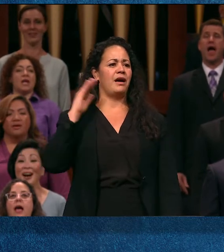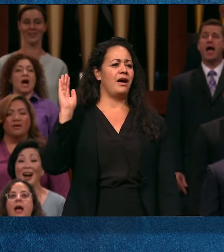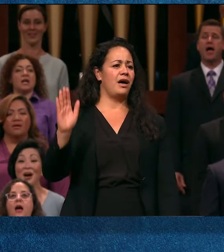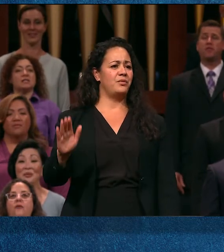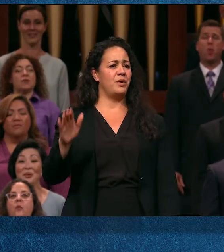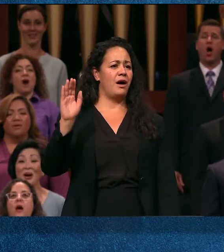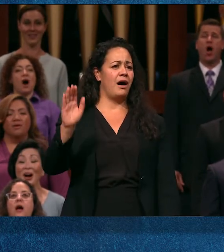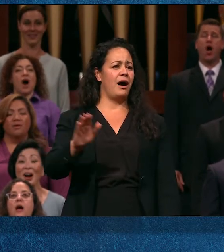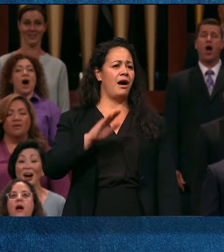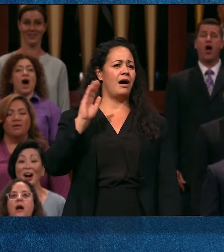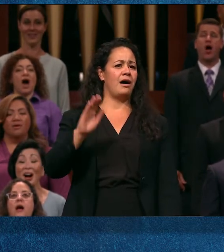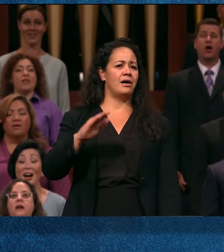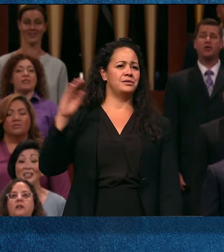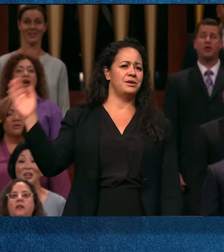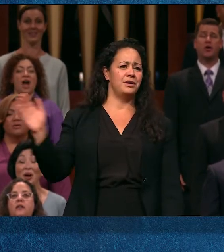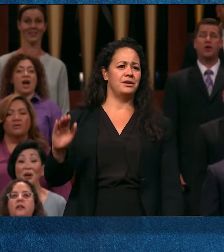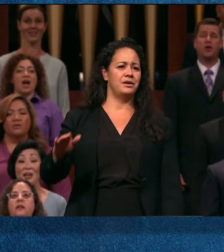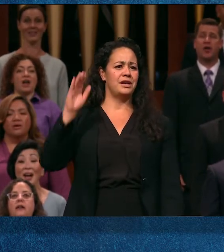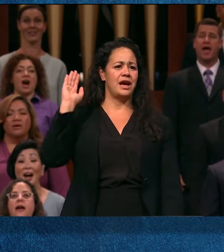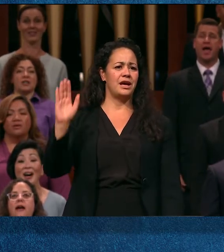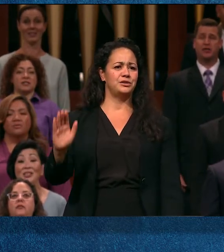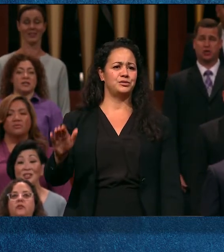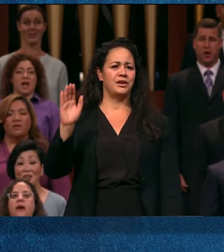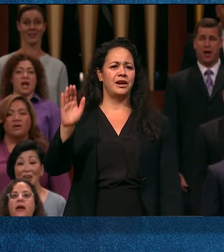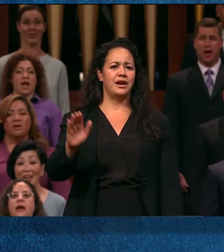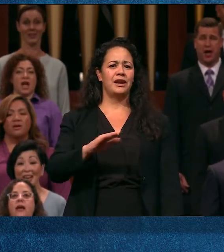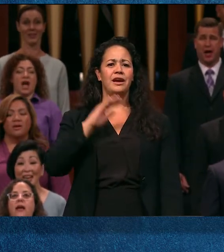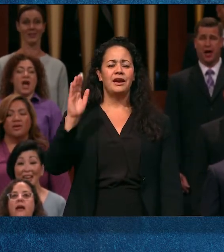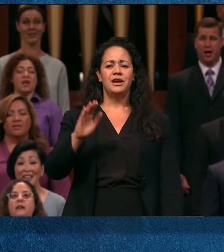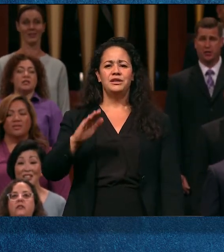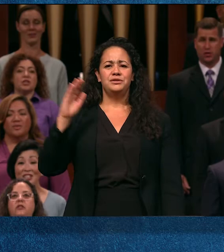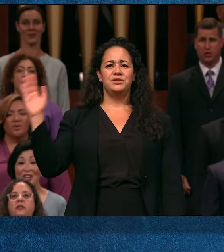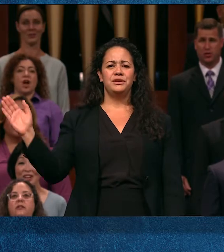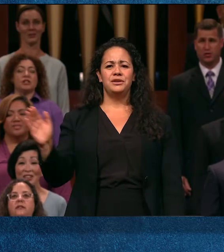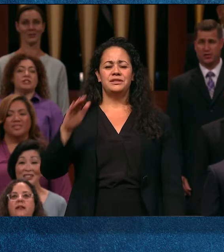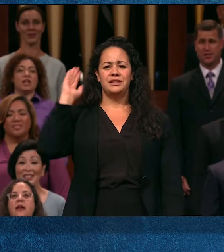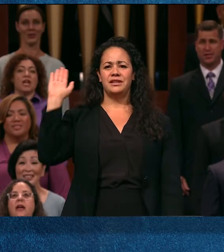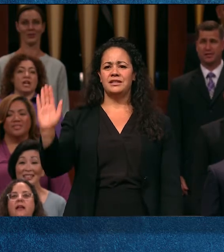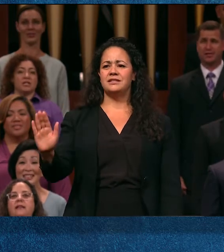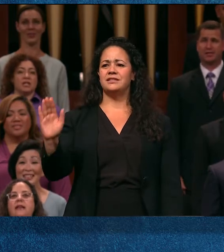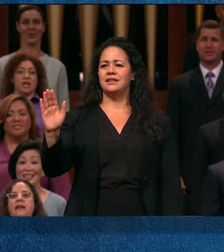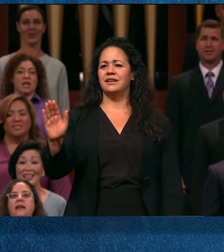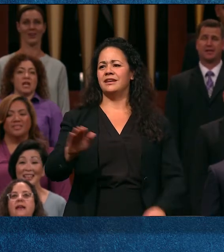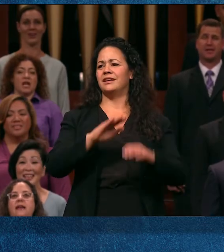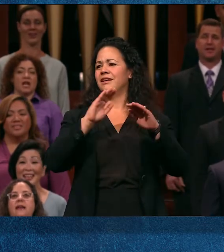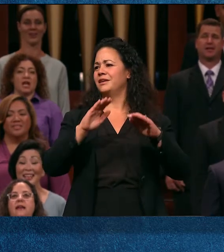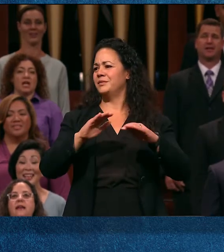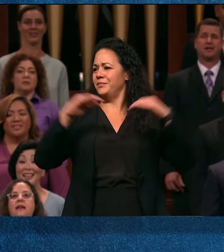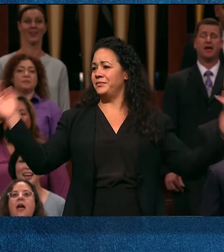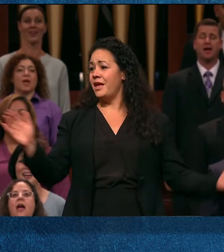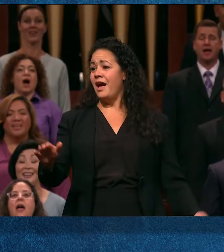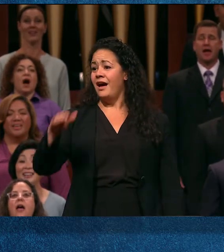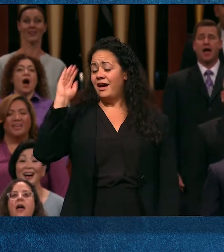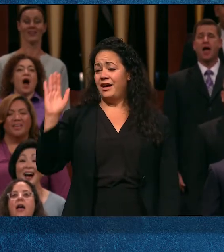we have longed As strangers in sin,